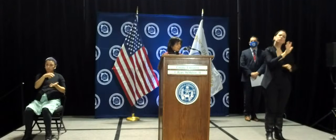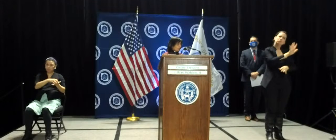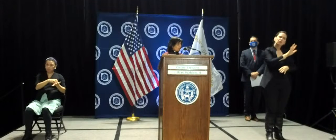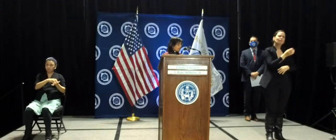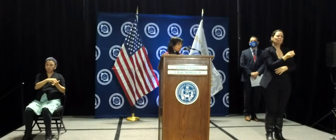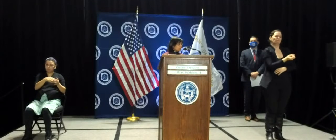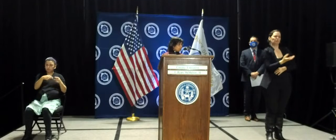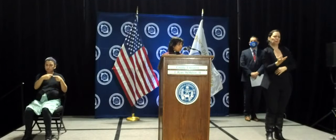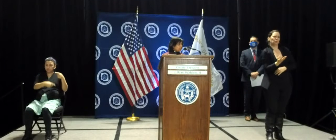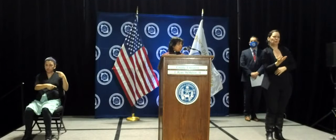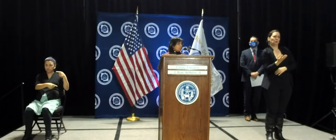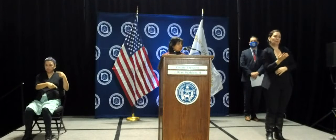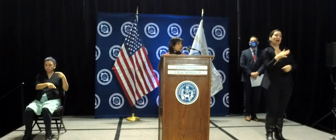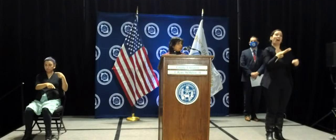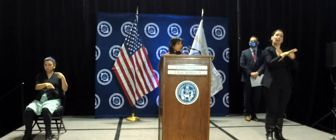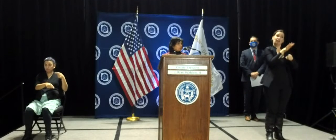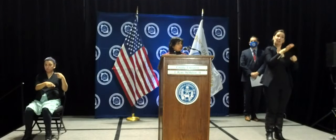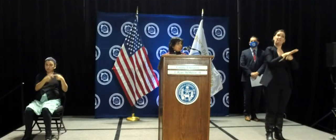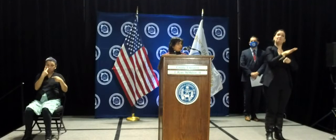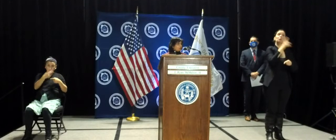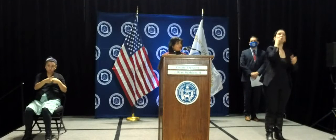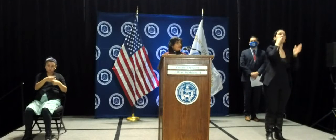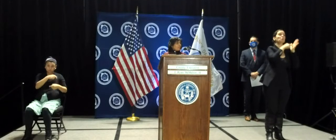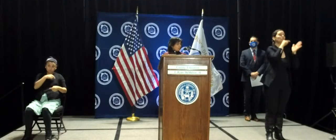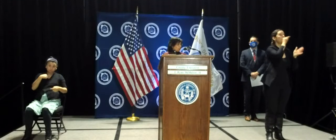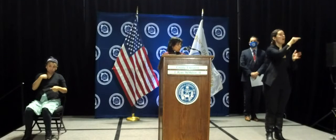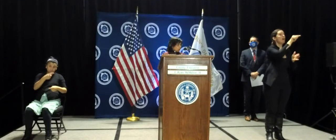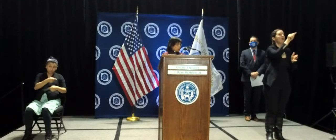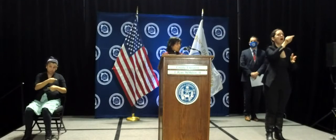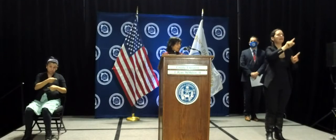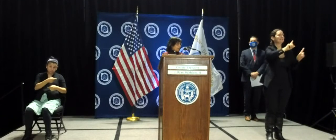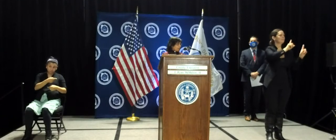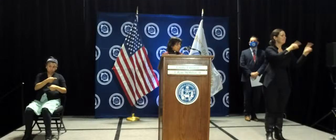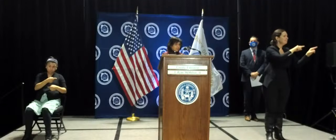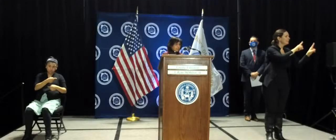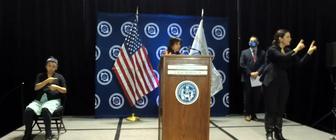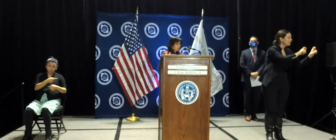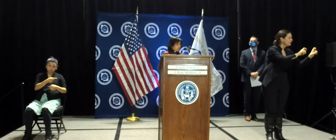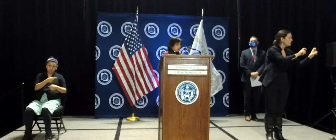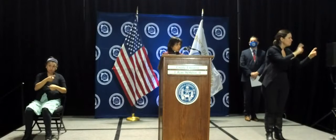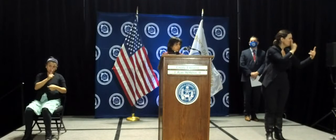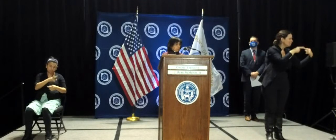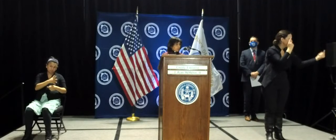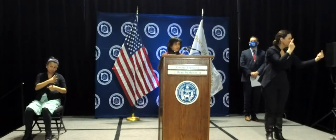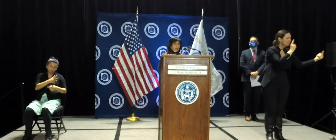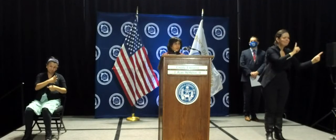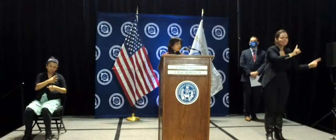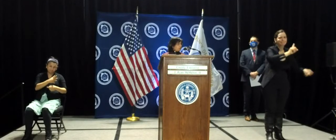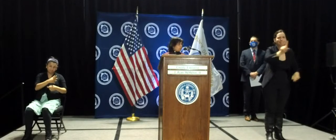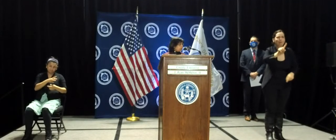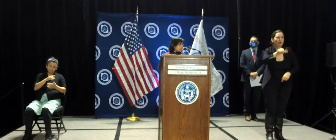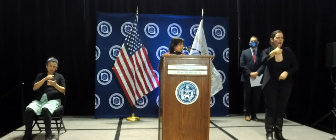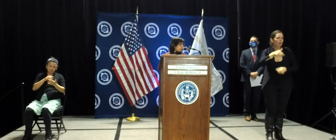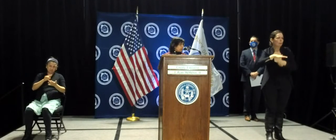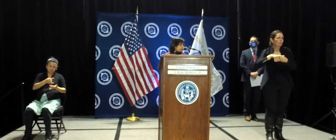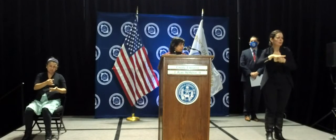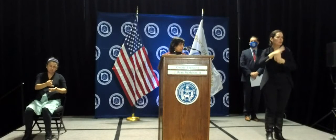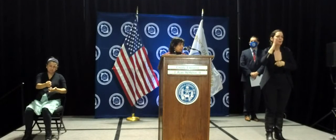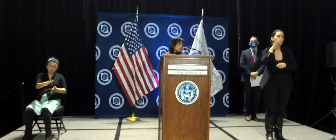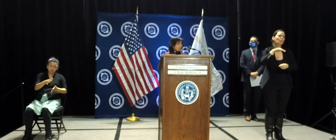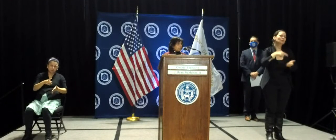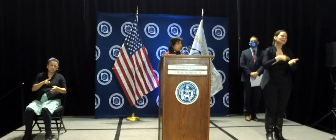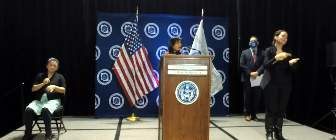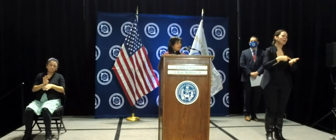just feel like, no, I think people, because sometimes we don't want to know what we have. We just feel like, oh, we have COVID positive. How can we be COVID